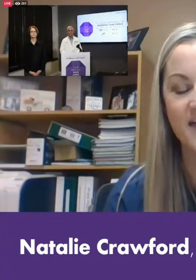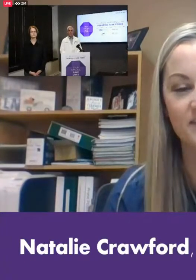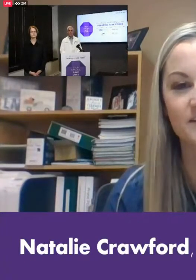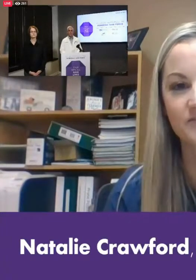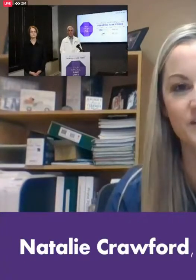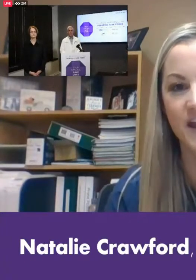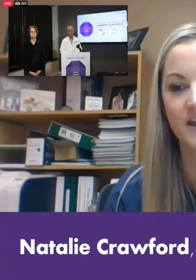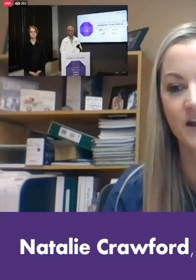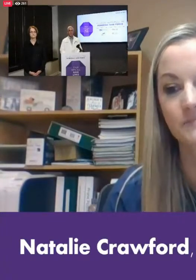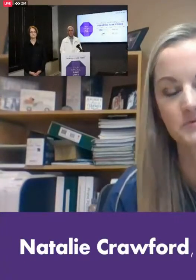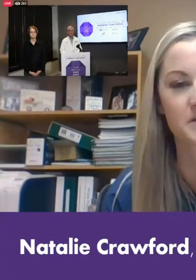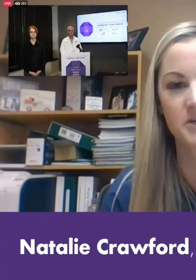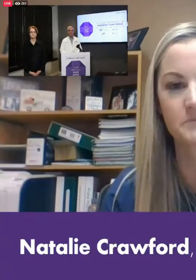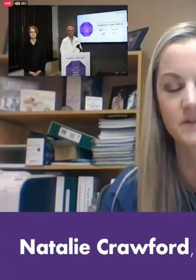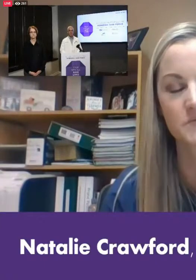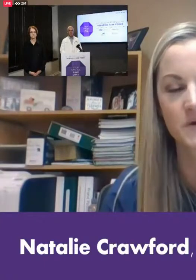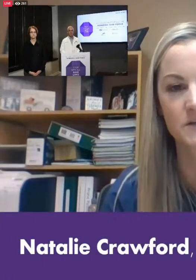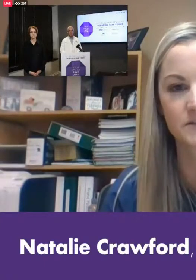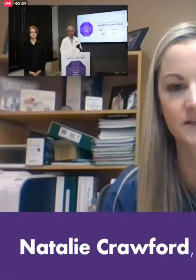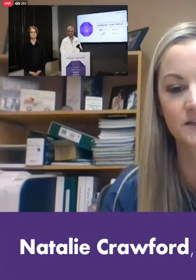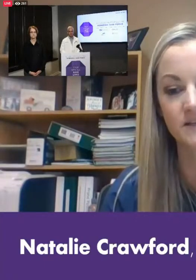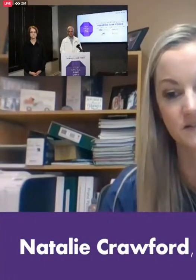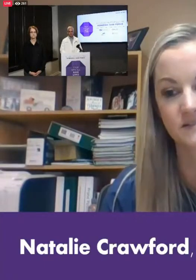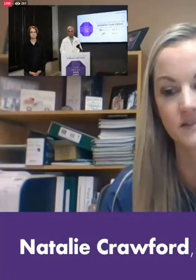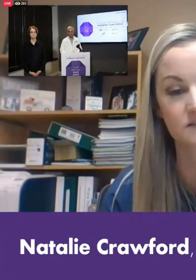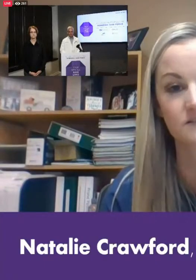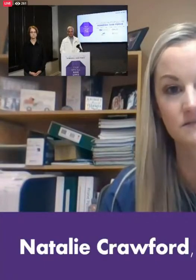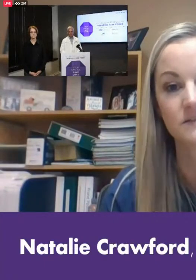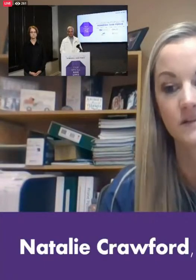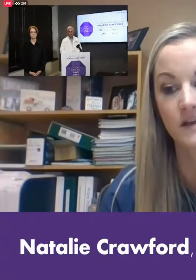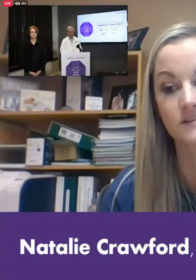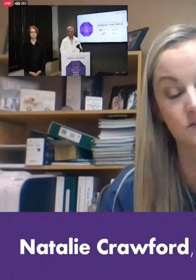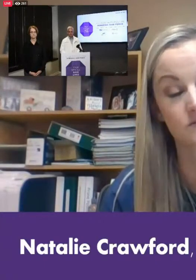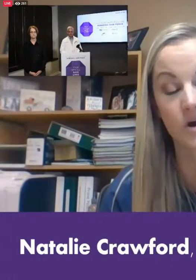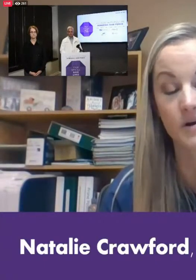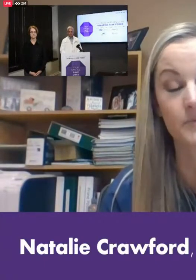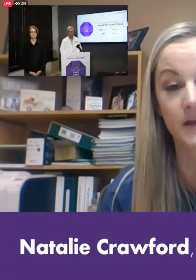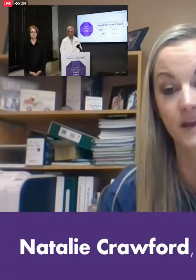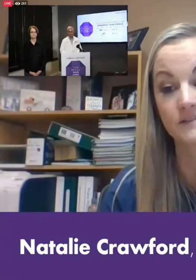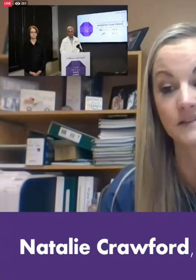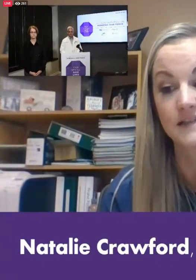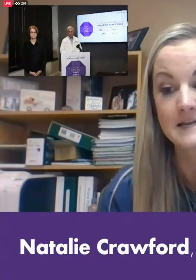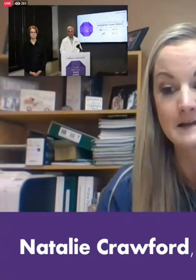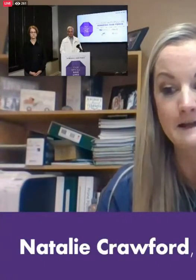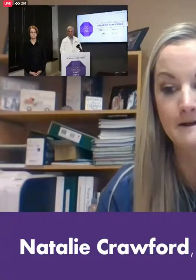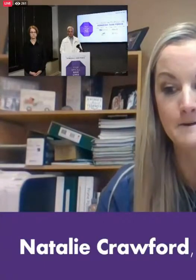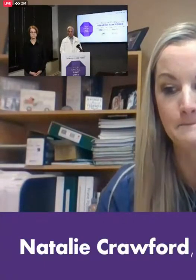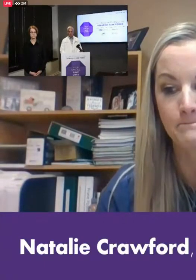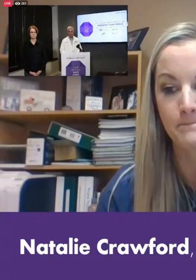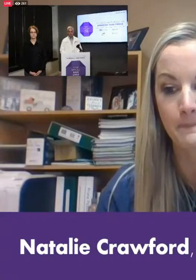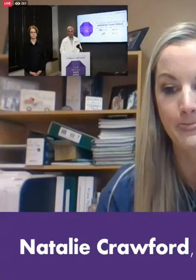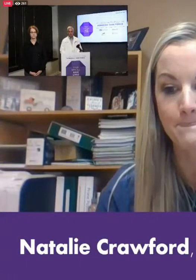but at the end of the day, I'm only human as well, and it's heartbreaking.